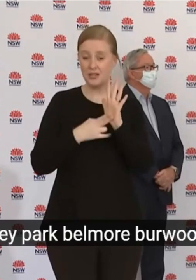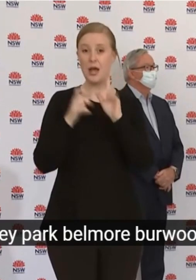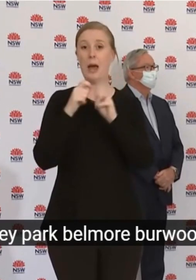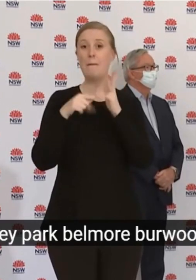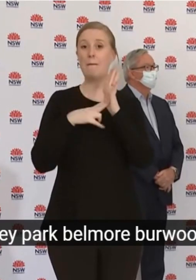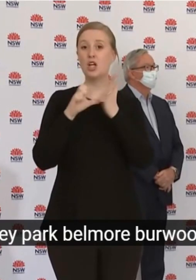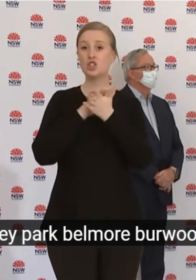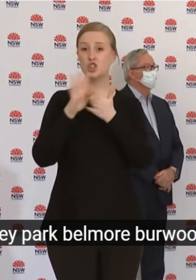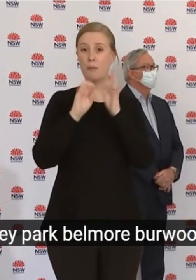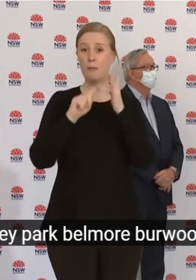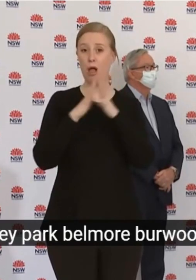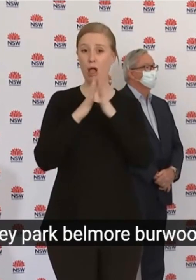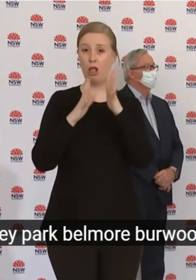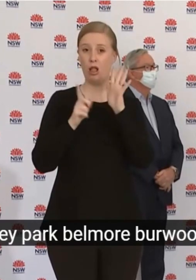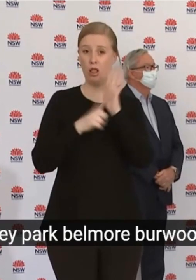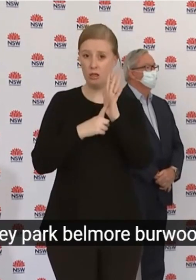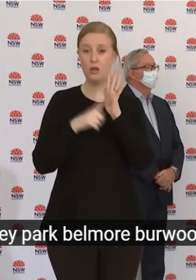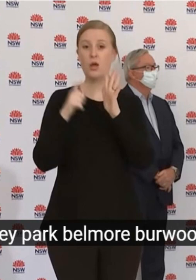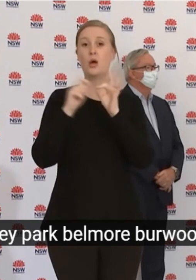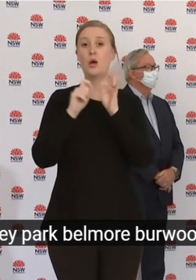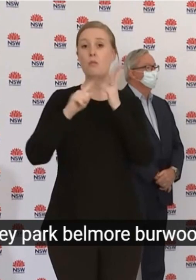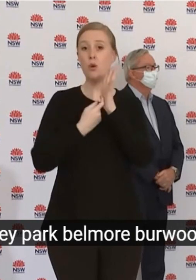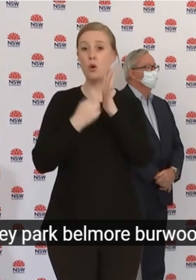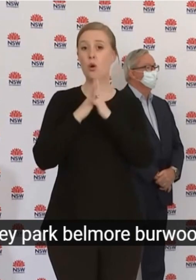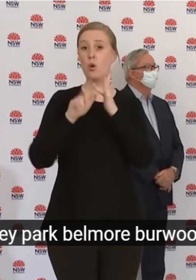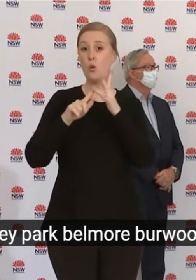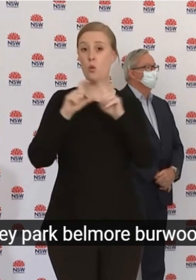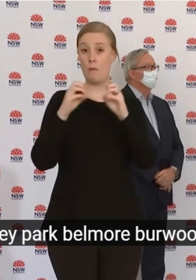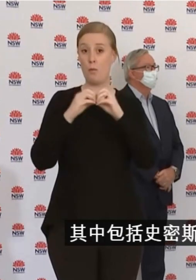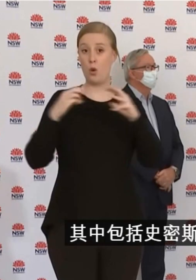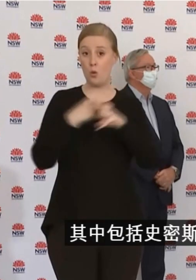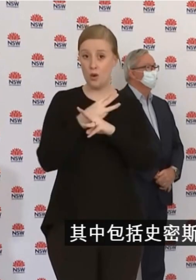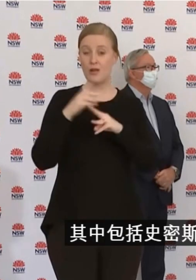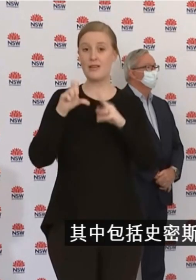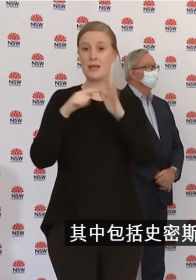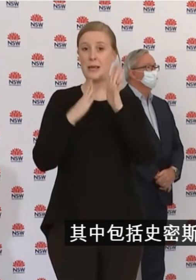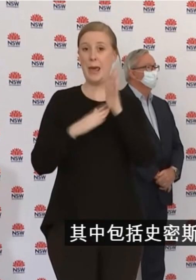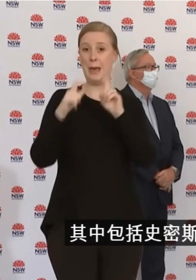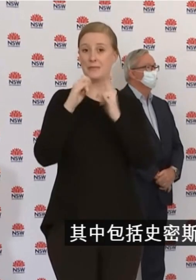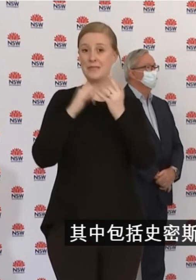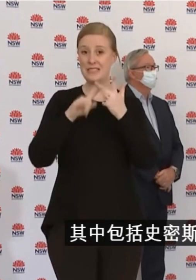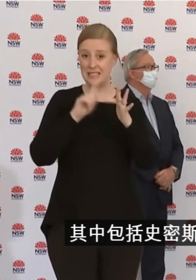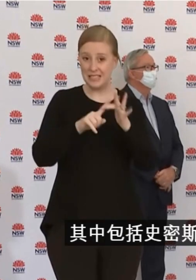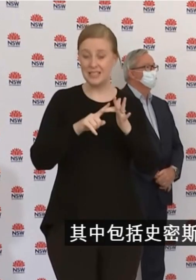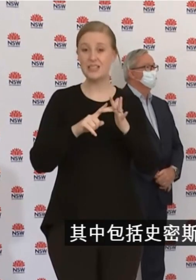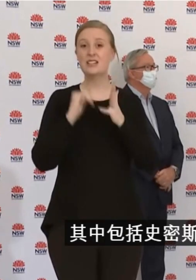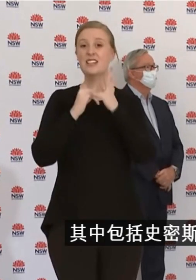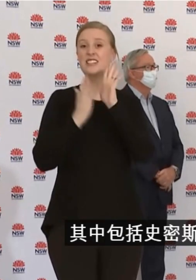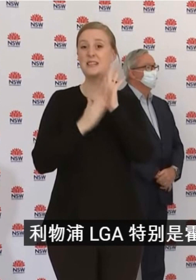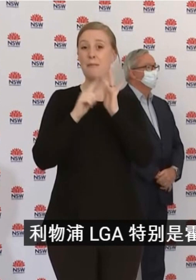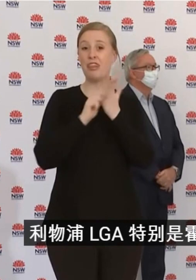Belmore, Burwood, Campsie. In southwestern Sydney, Fairfield LGA, which includes Smithfield and a range of other